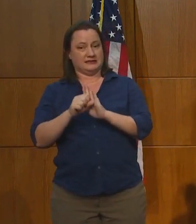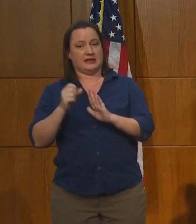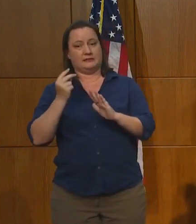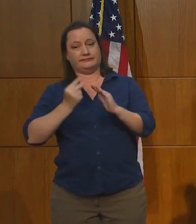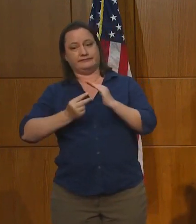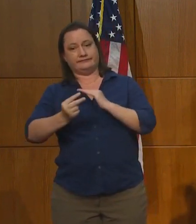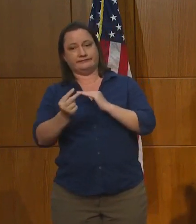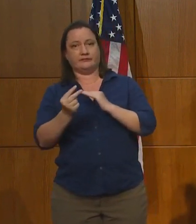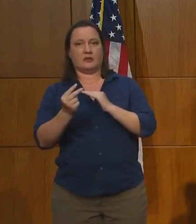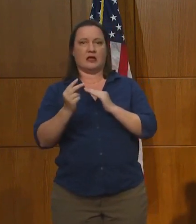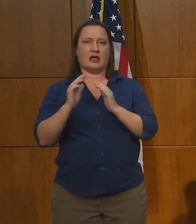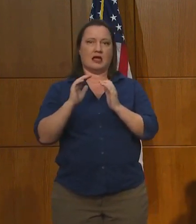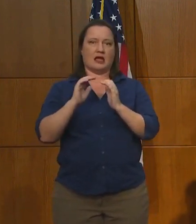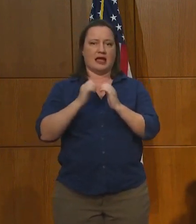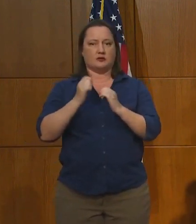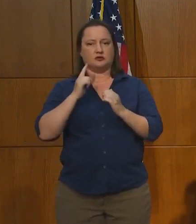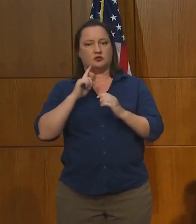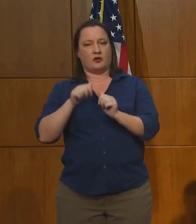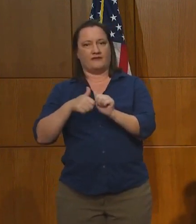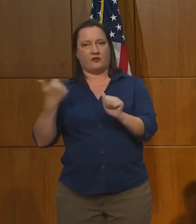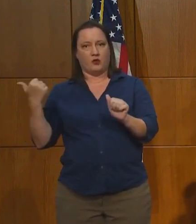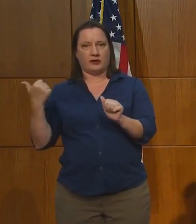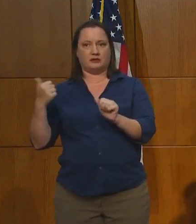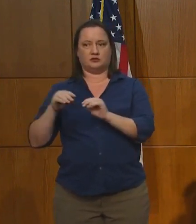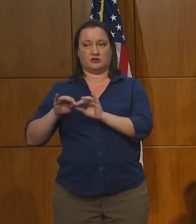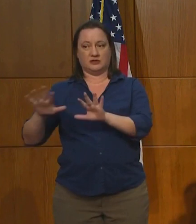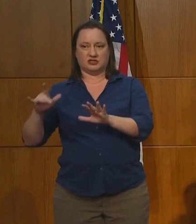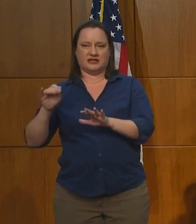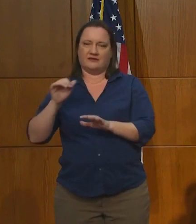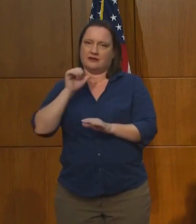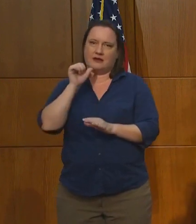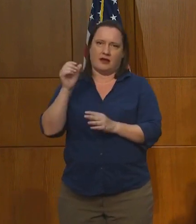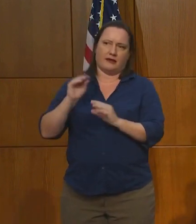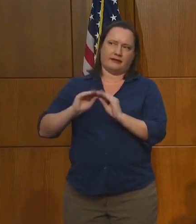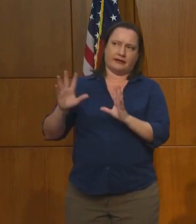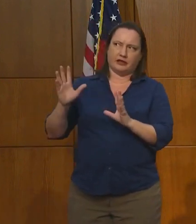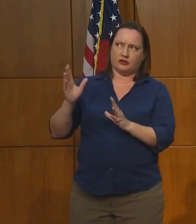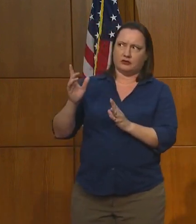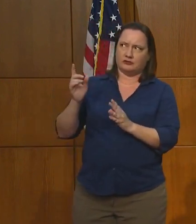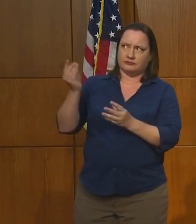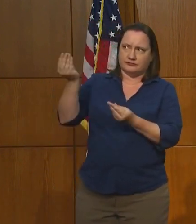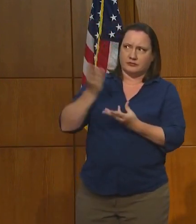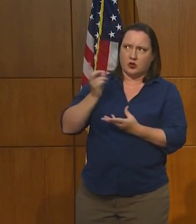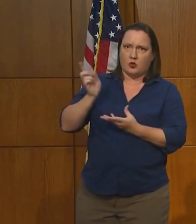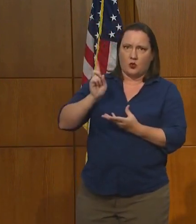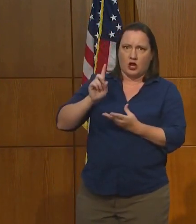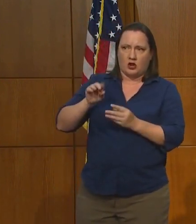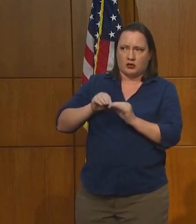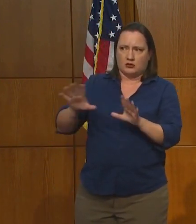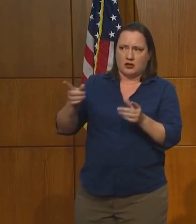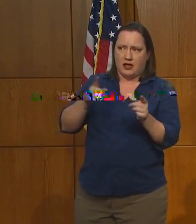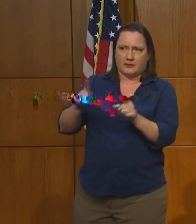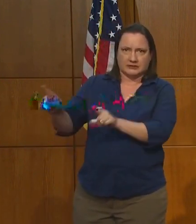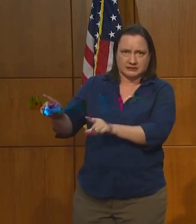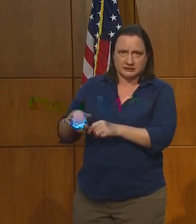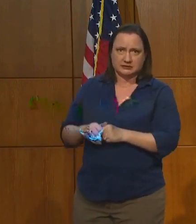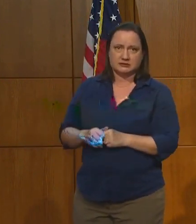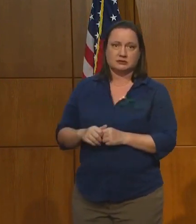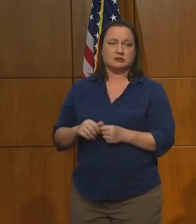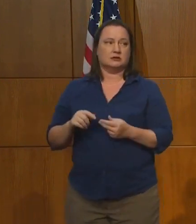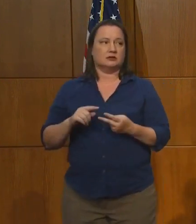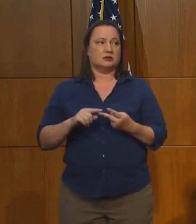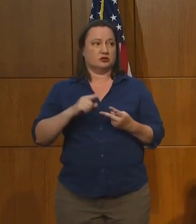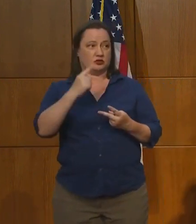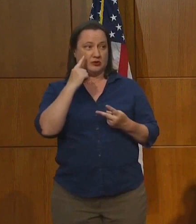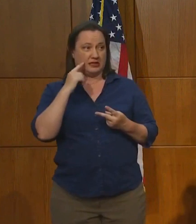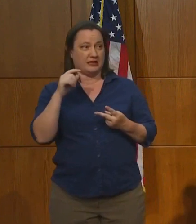about where outbreaks are occurring. And then I'm wondering if you think it's time to ease some of those restrictions in the interest of public health like you did with